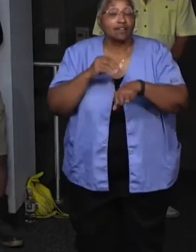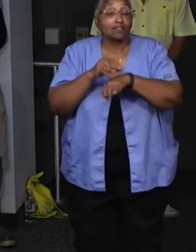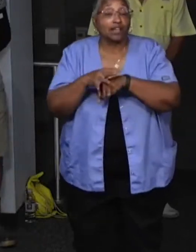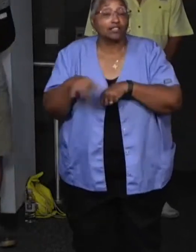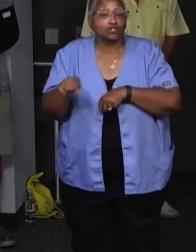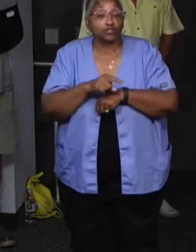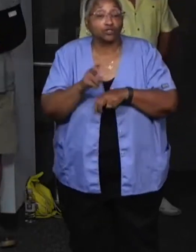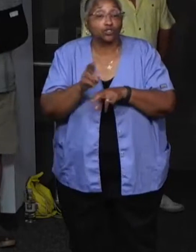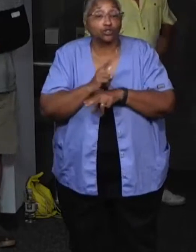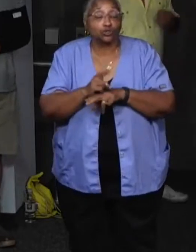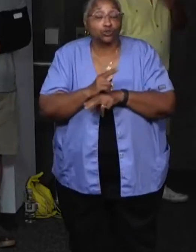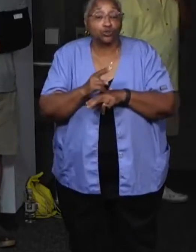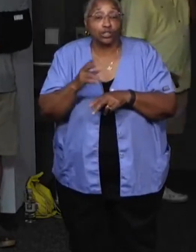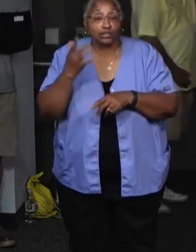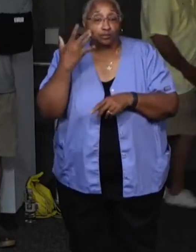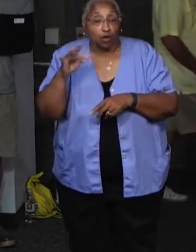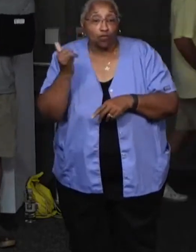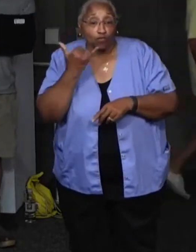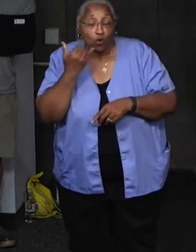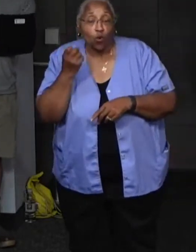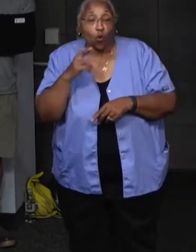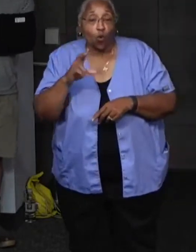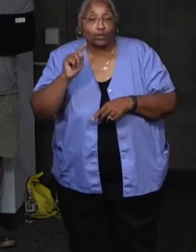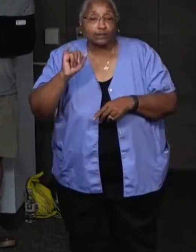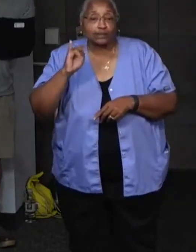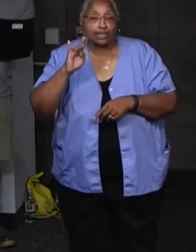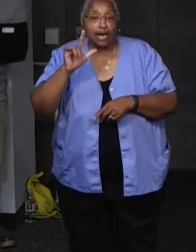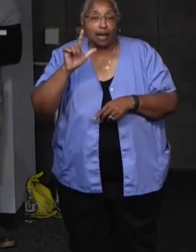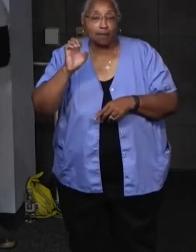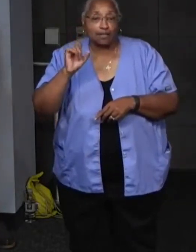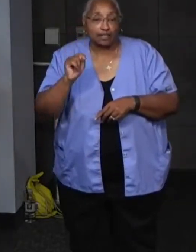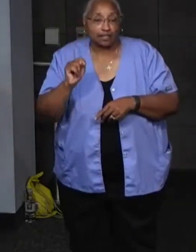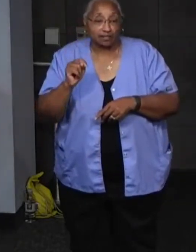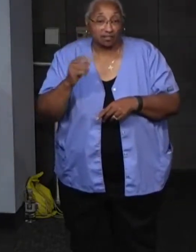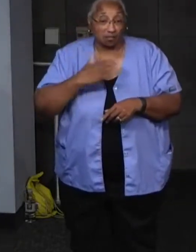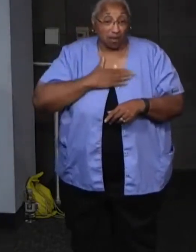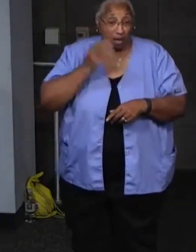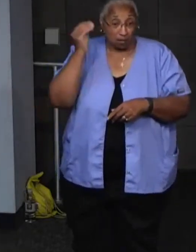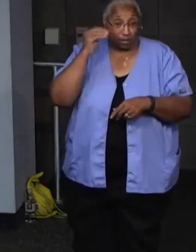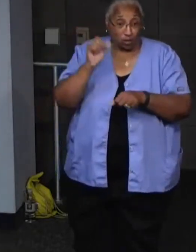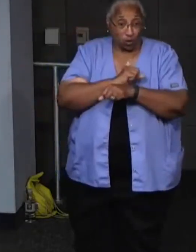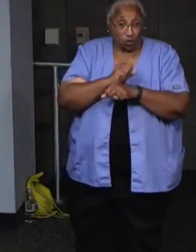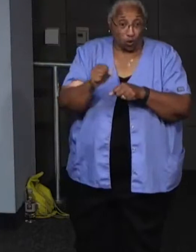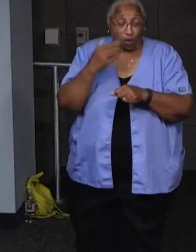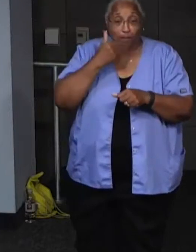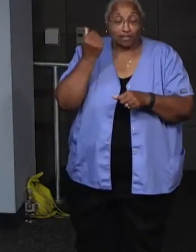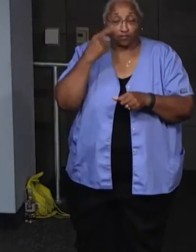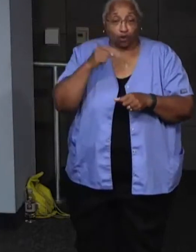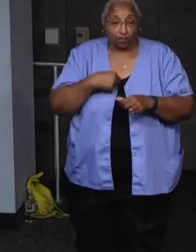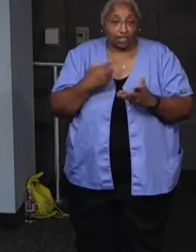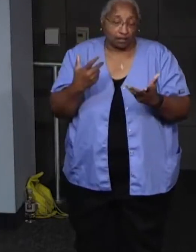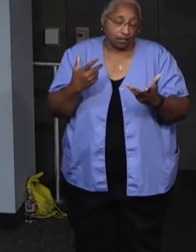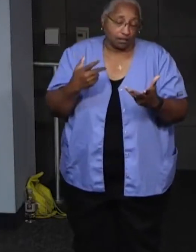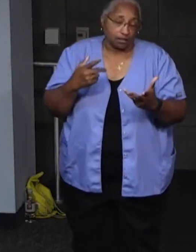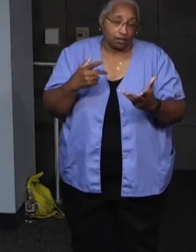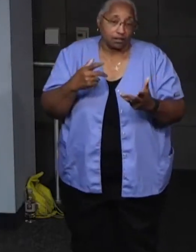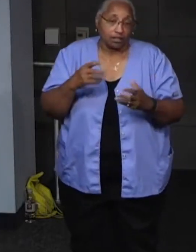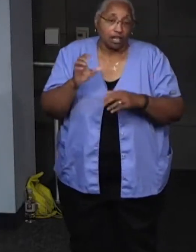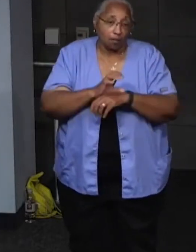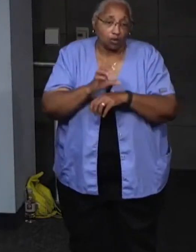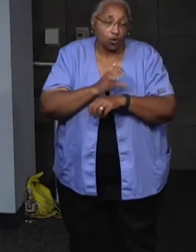using a smartphone or a tablet. They seem to work the best to me. A PC will work too. But you can zoom in and get to the